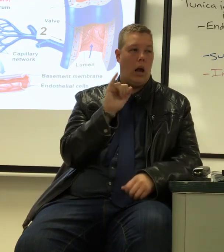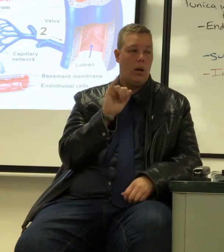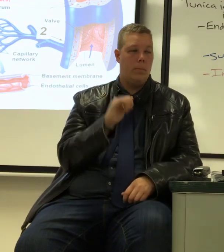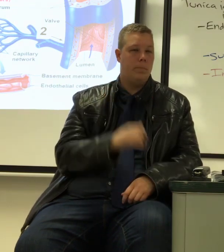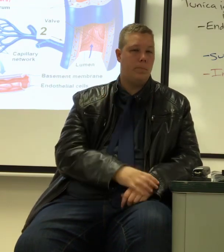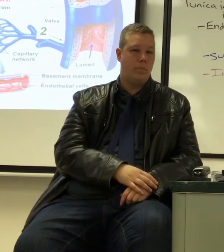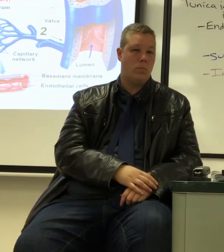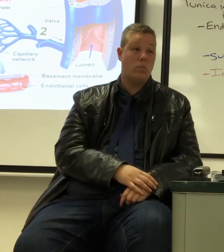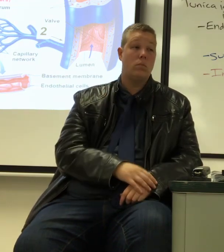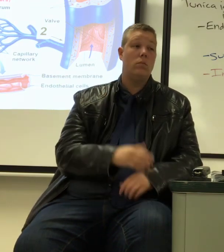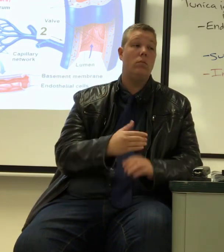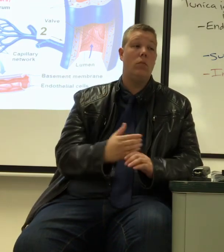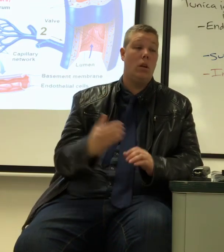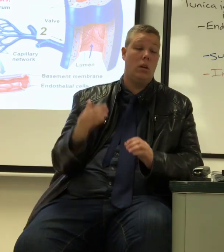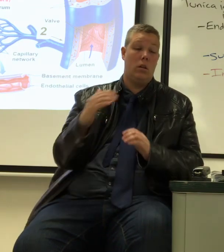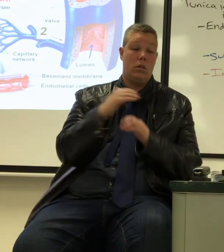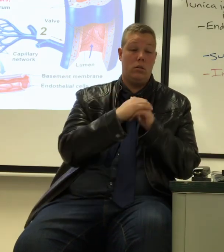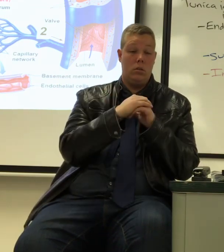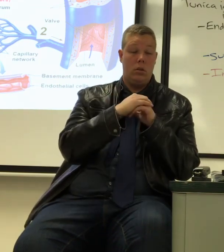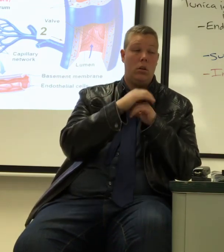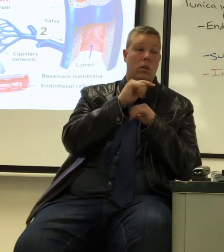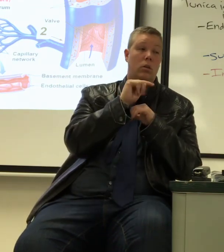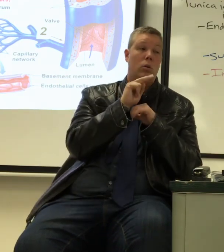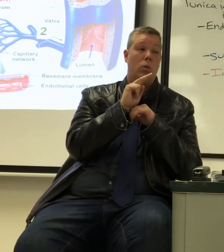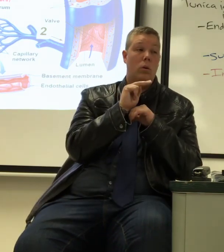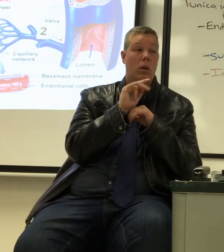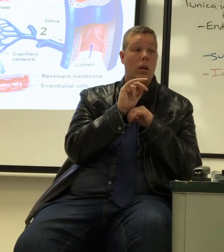next tunic is the TM. It's the muscle layer.